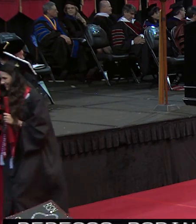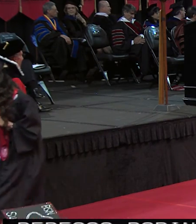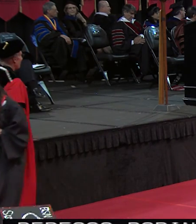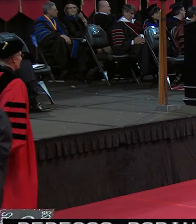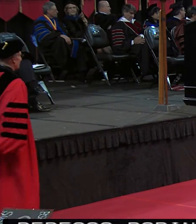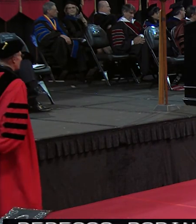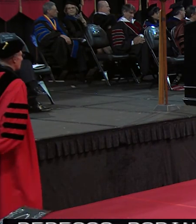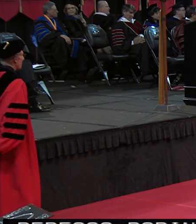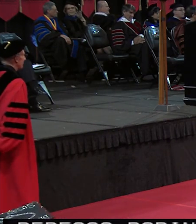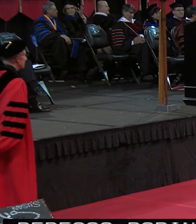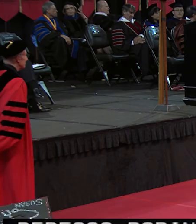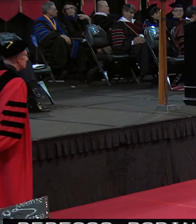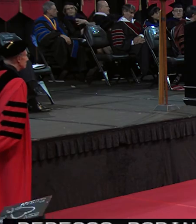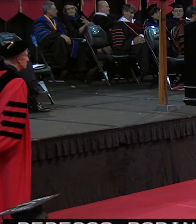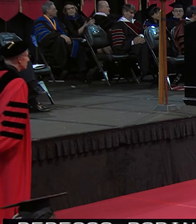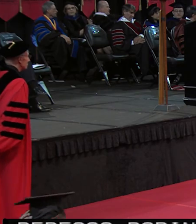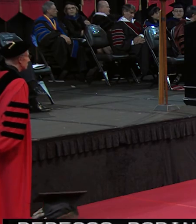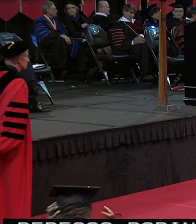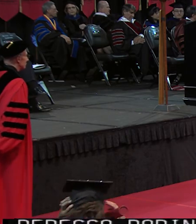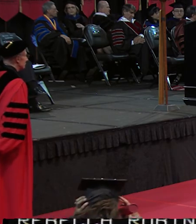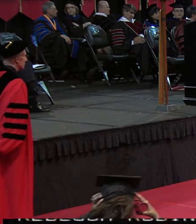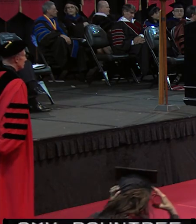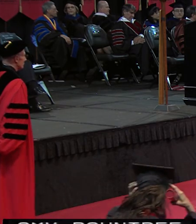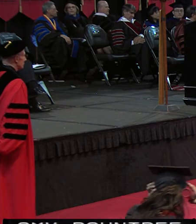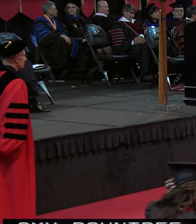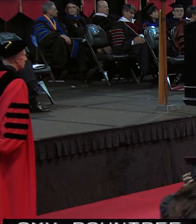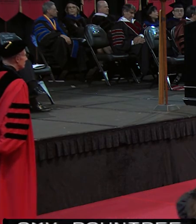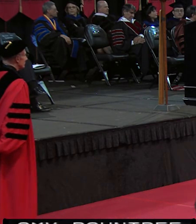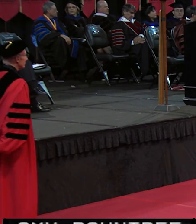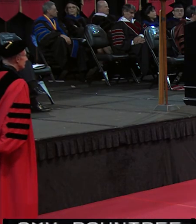Kelsey Elizabeth Shepherd.